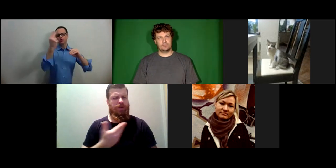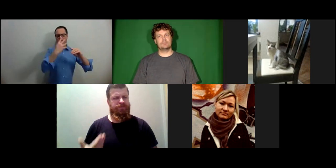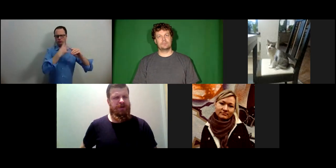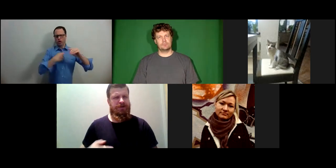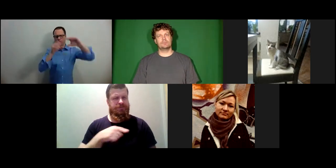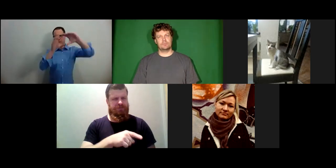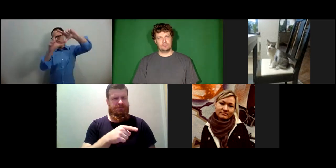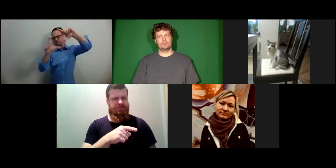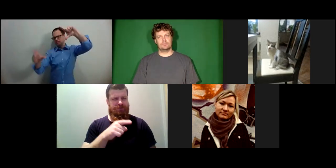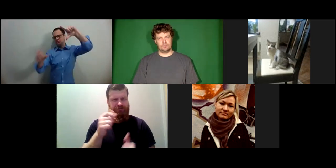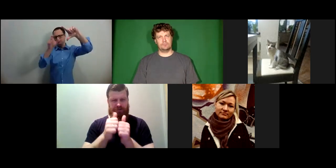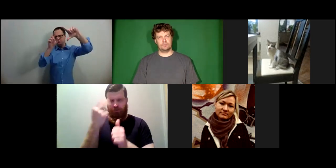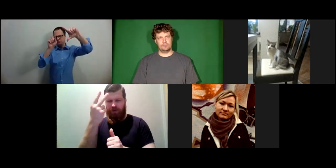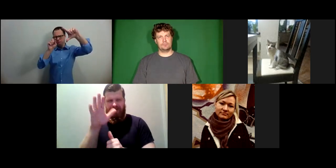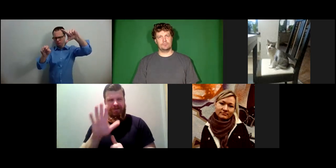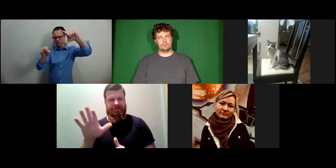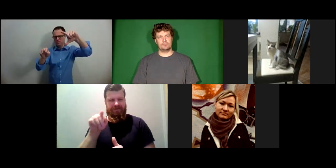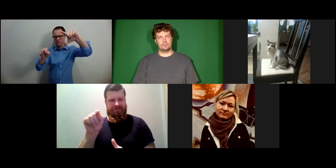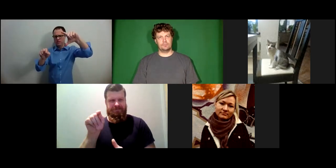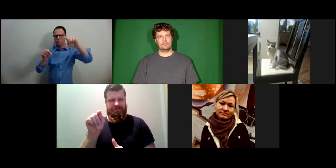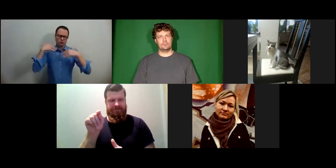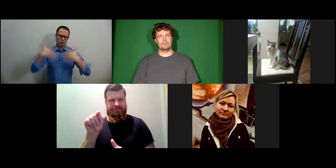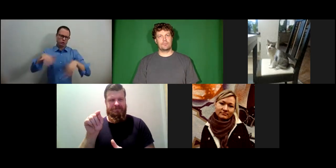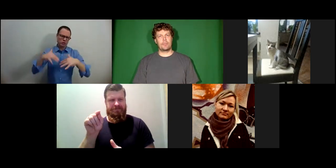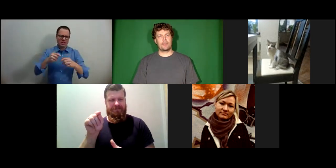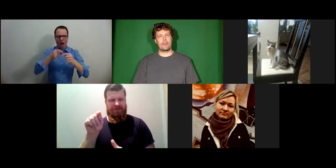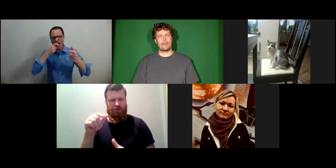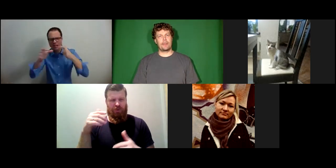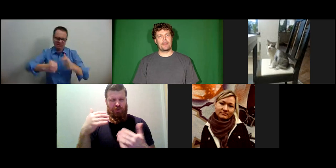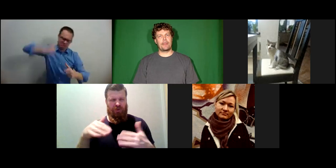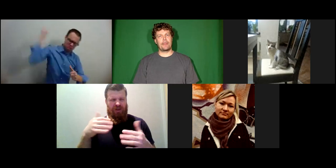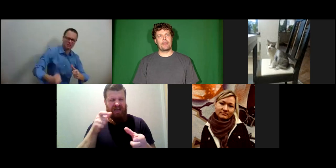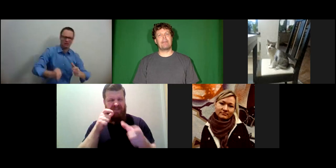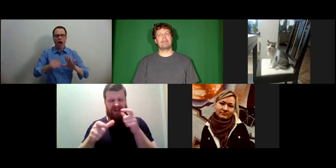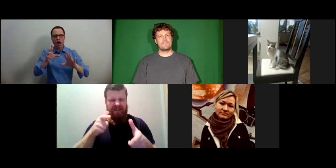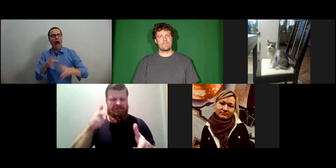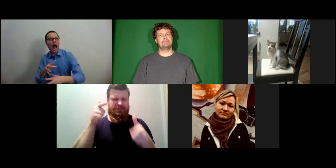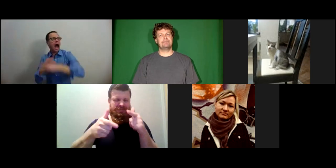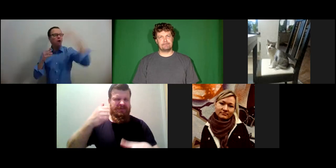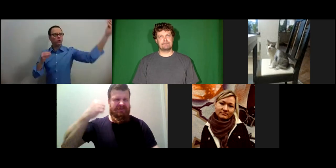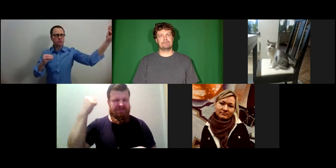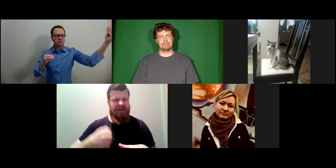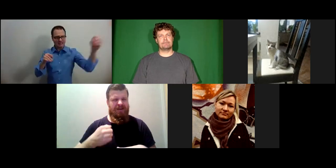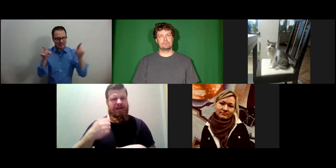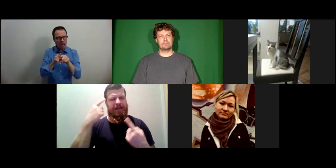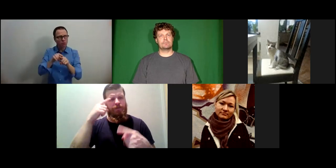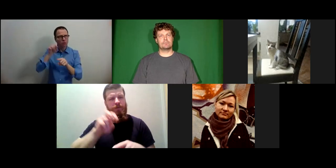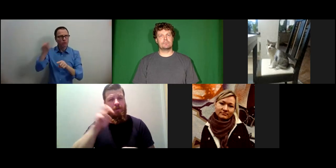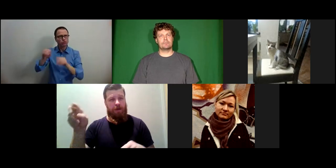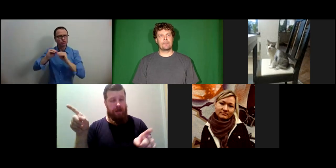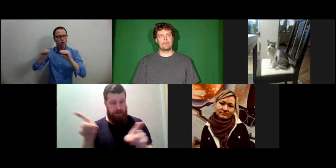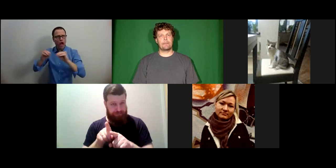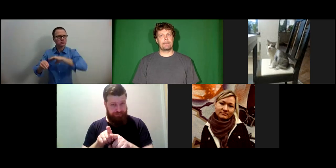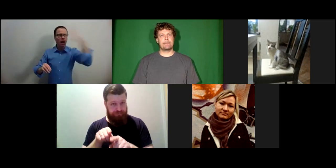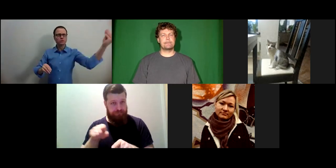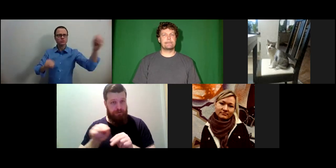You know this famous Yugoslavian, actually Croatian basketball trainer who is famous for cursing?